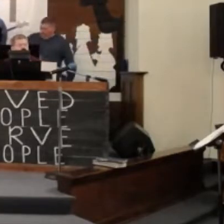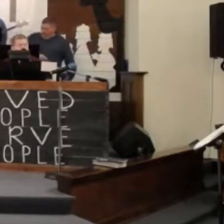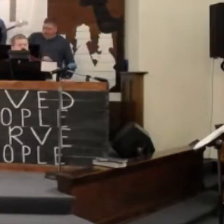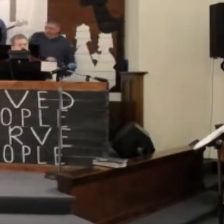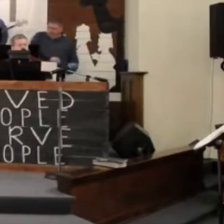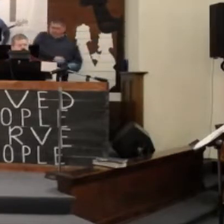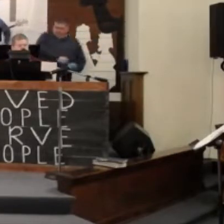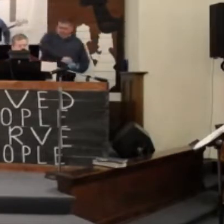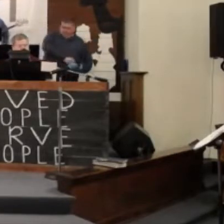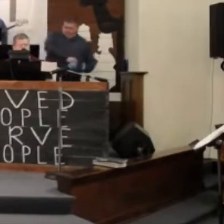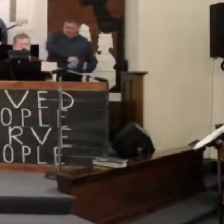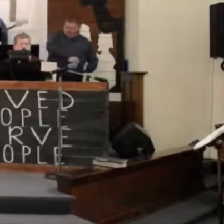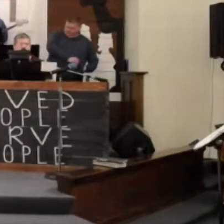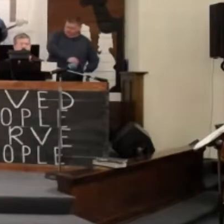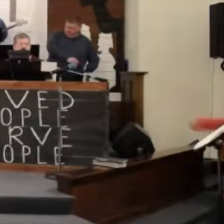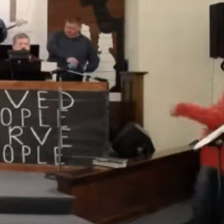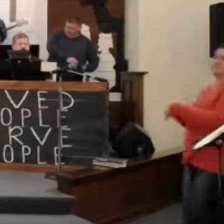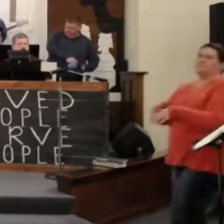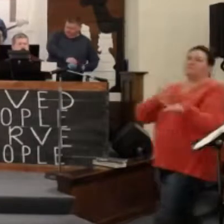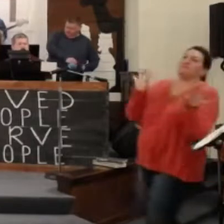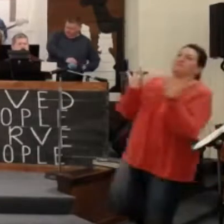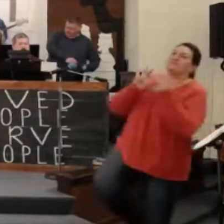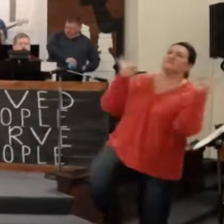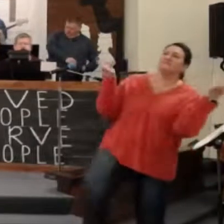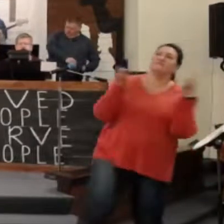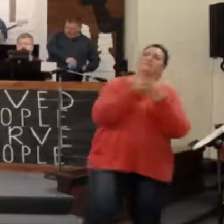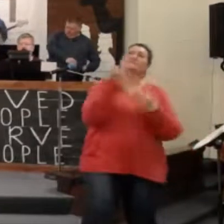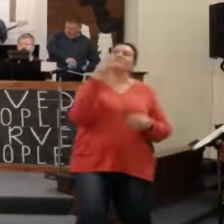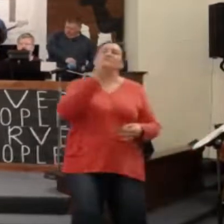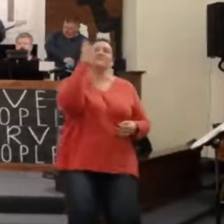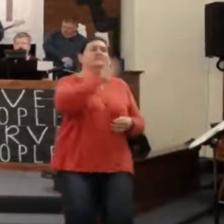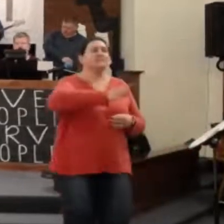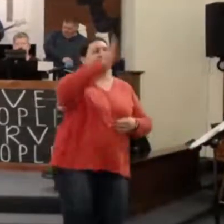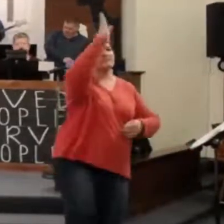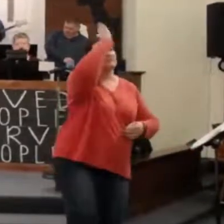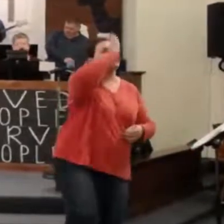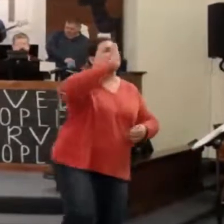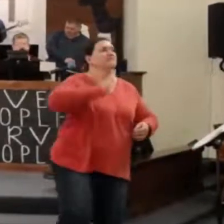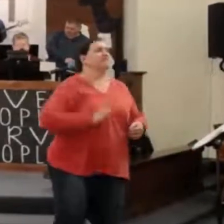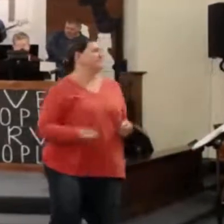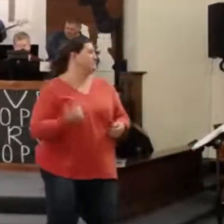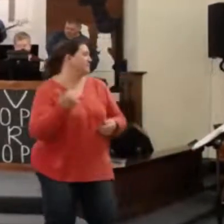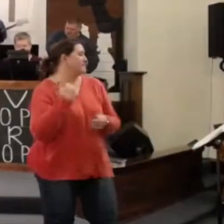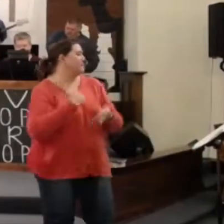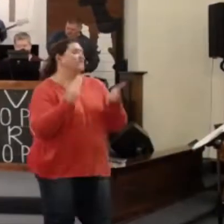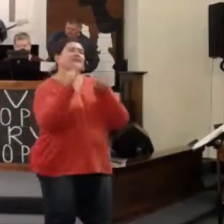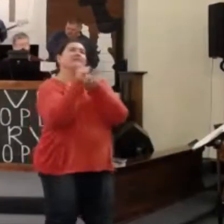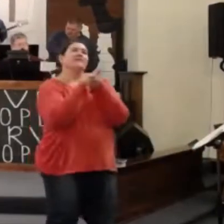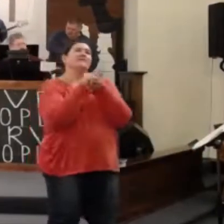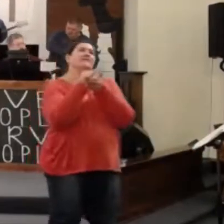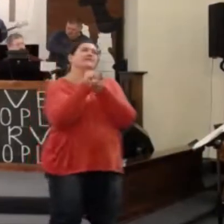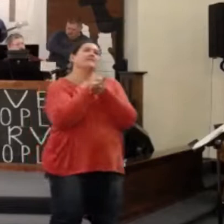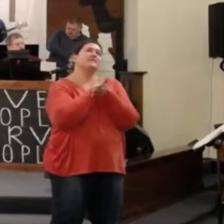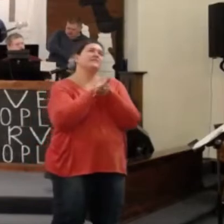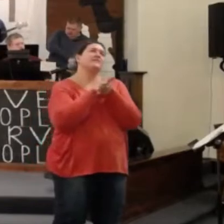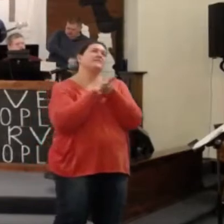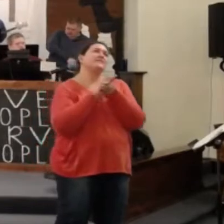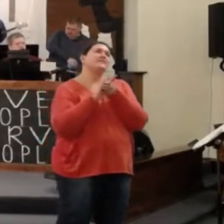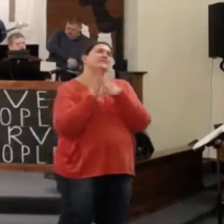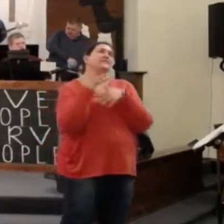I'm so glad I'm a part of the family of God. I've